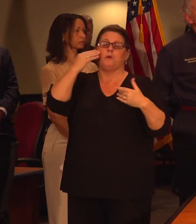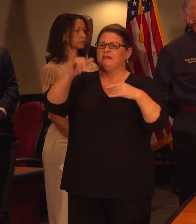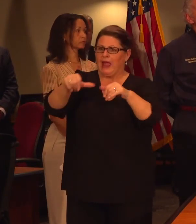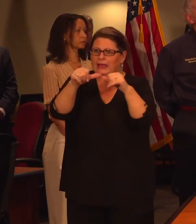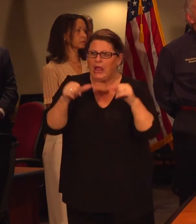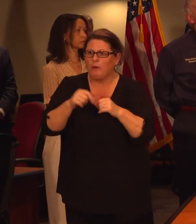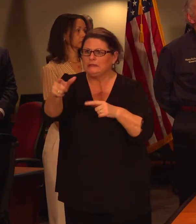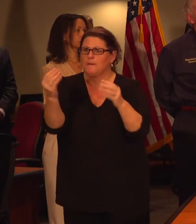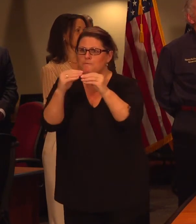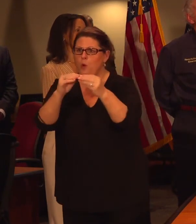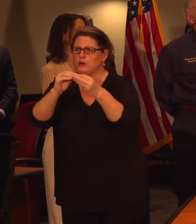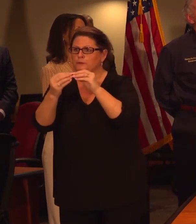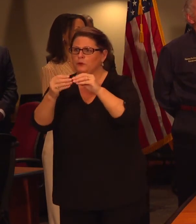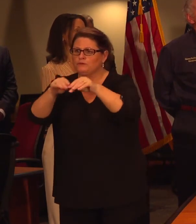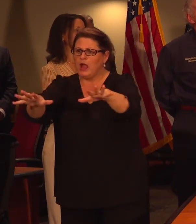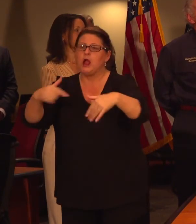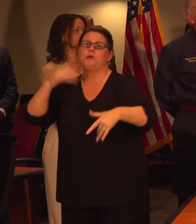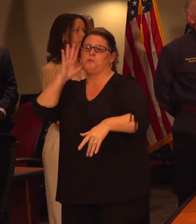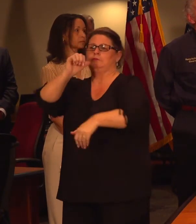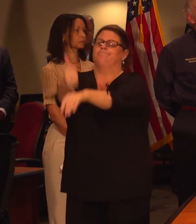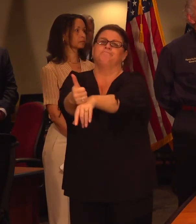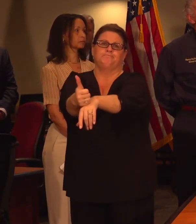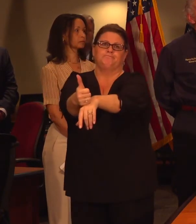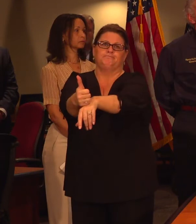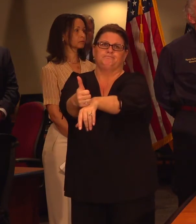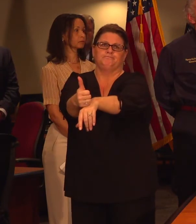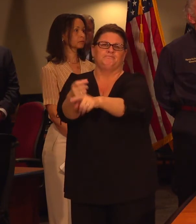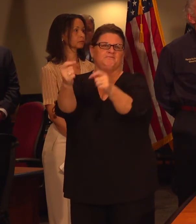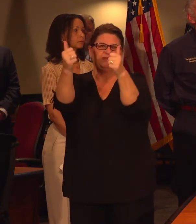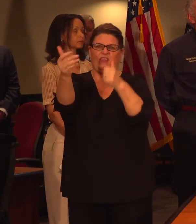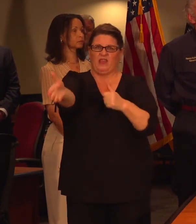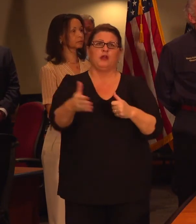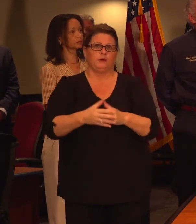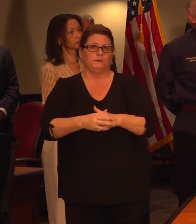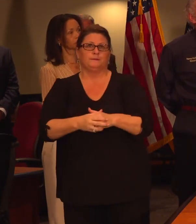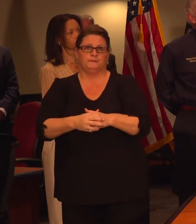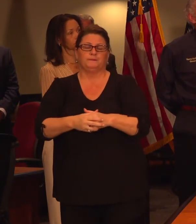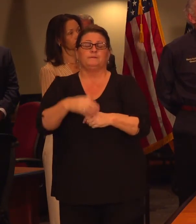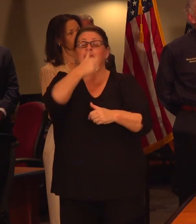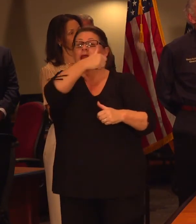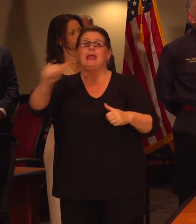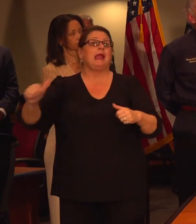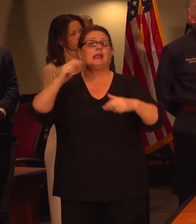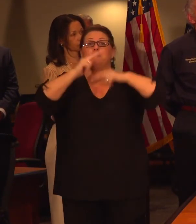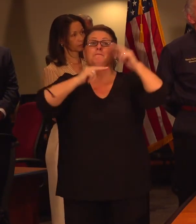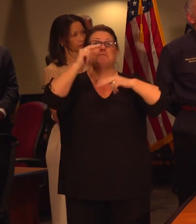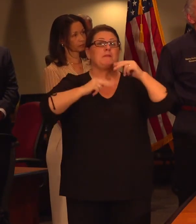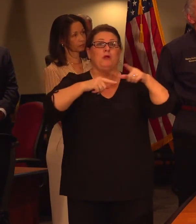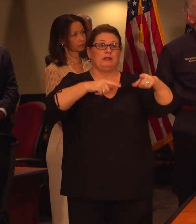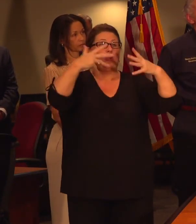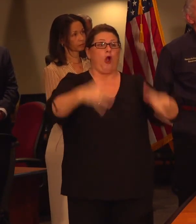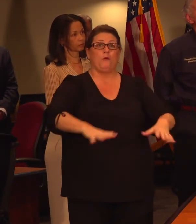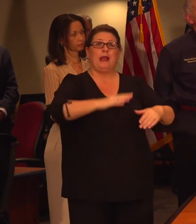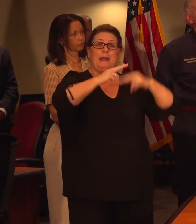some immediate assistance, and we could have that up and operational fairly quick. Any fixed facilities, we'll be working through the Corps of Engineers to determine